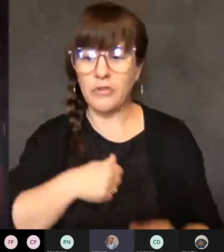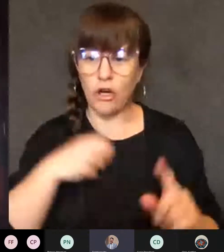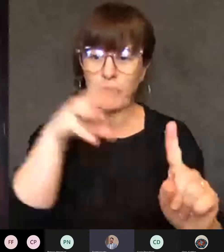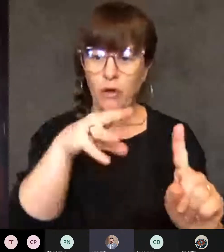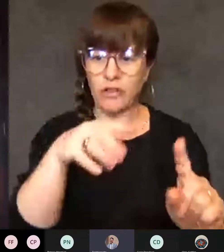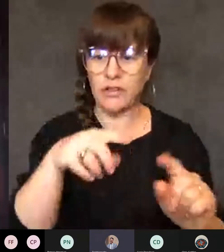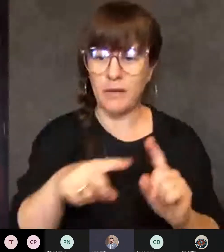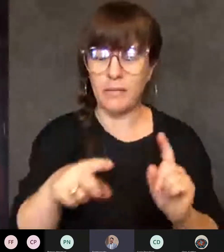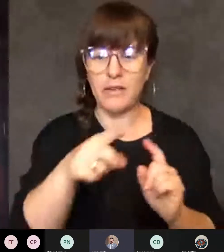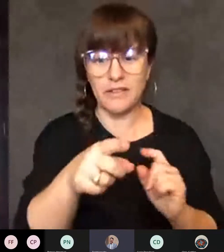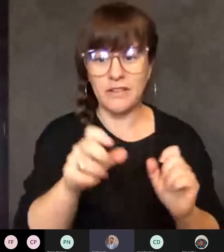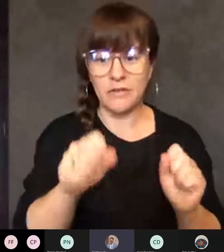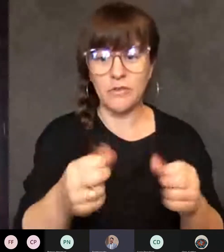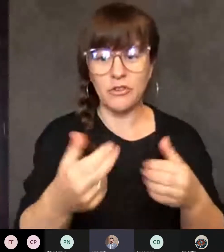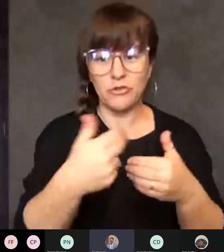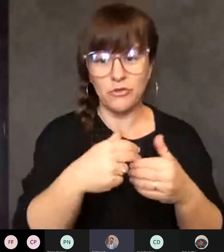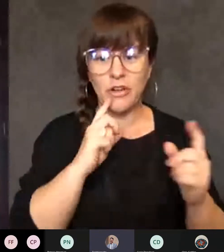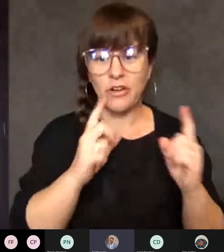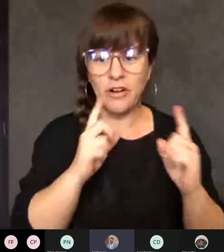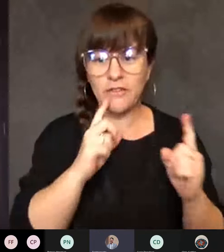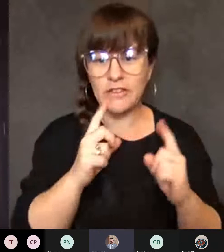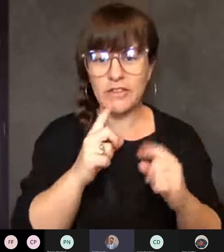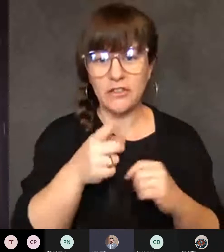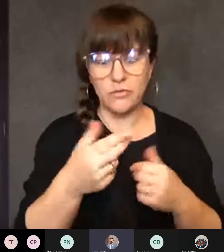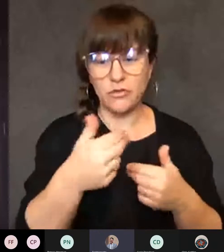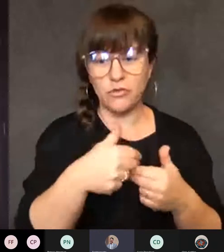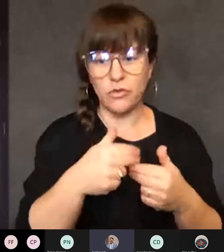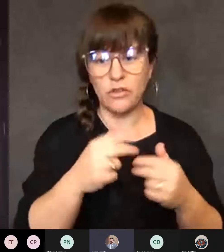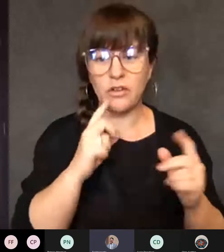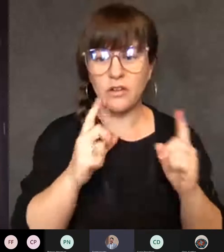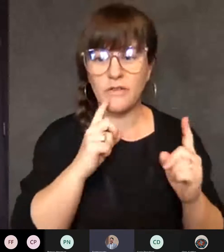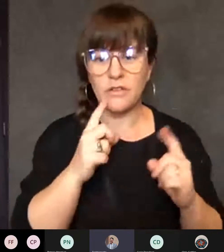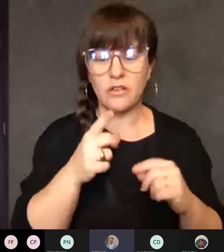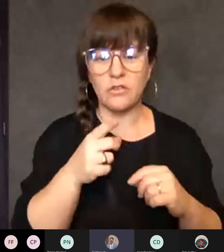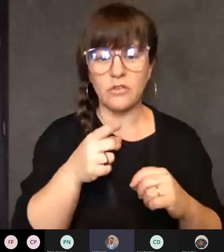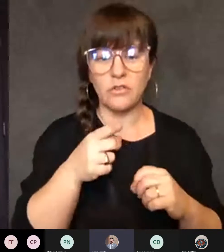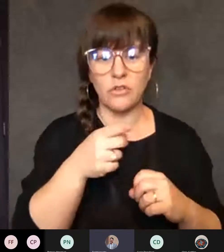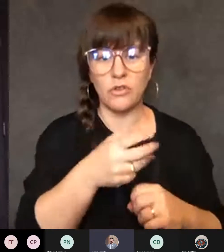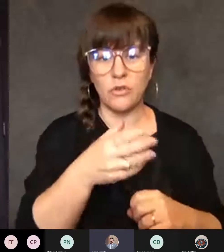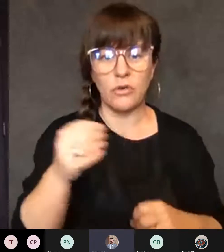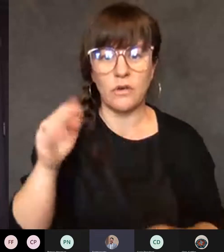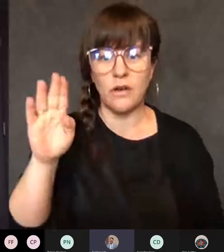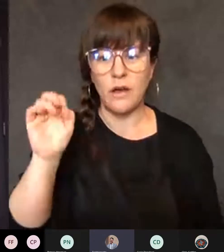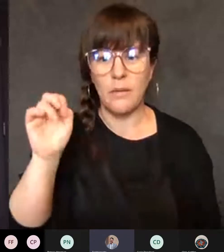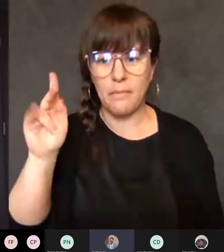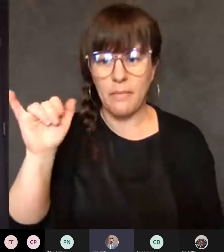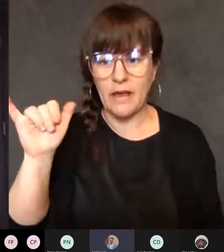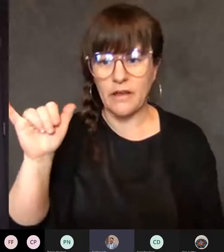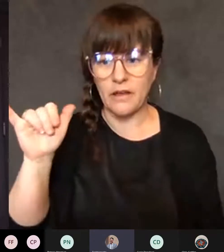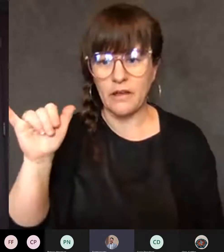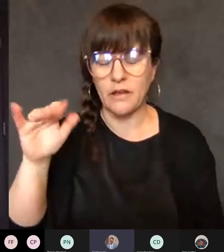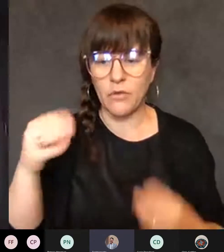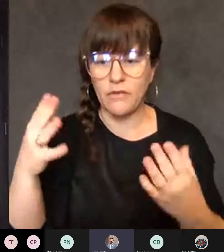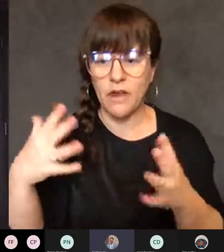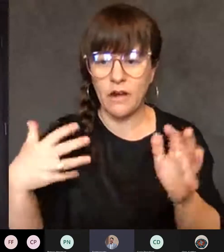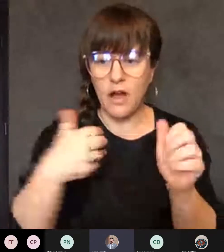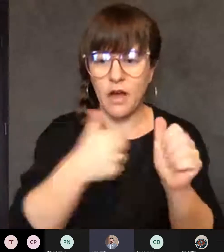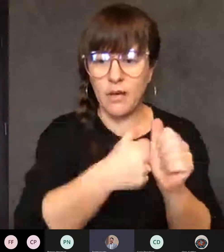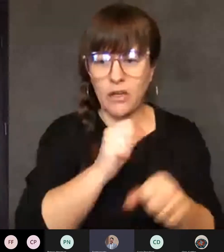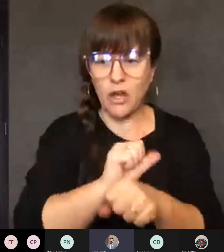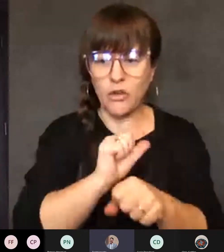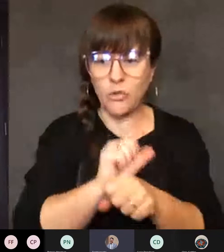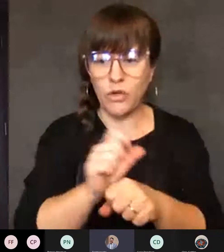would you join our conversation, and would you and Becky like to provide a little update on the work you're doing